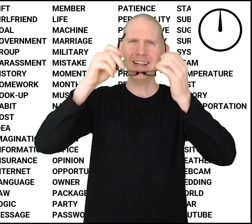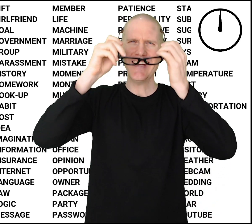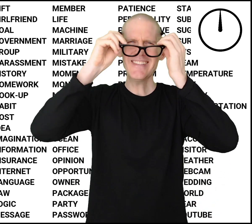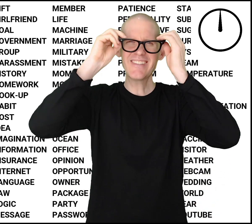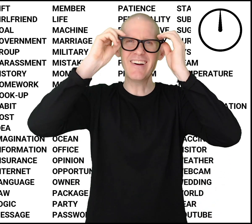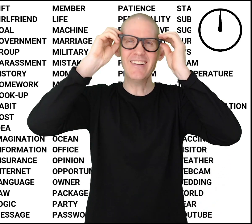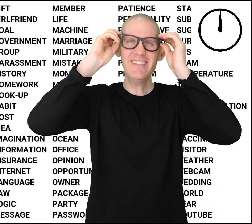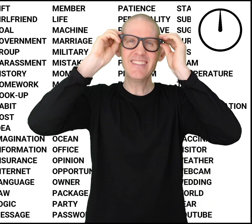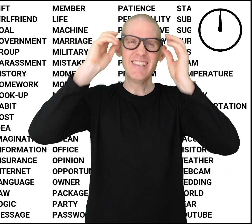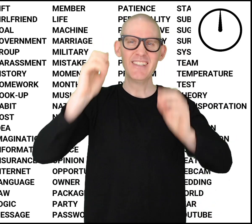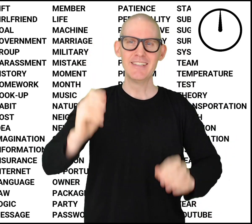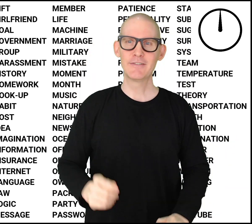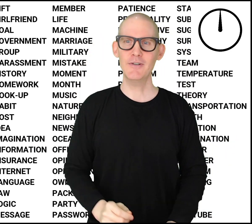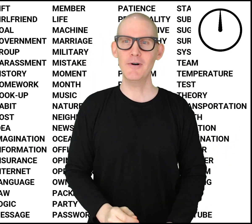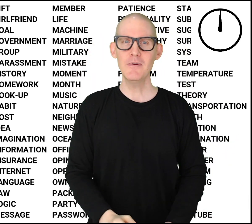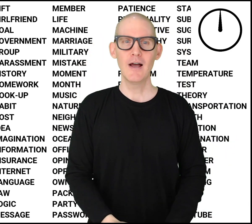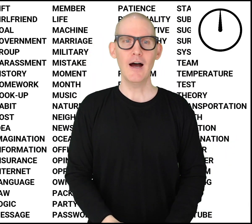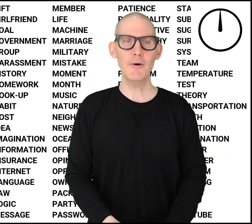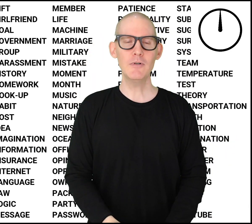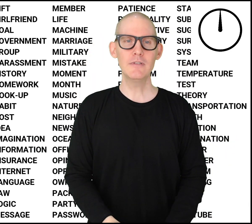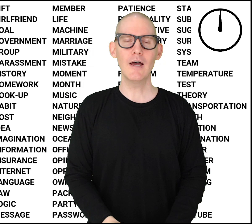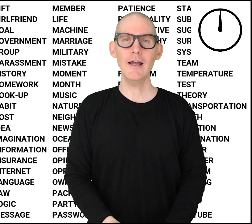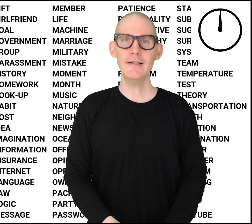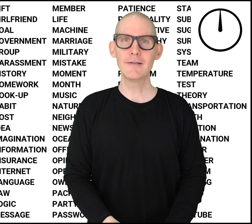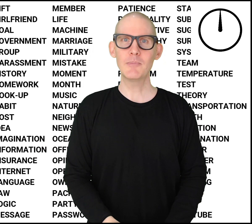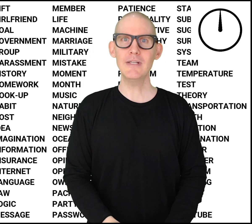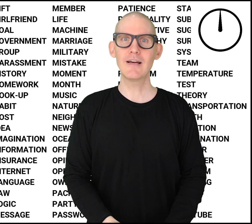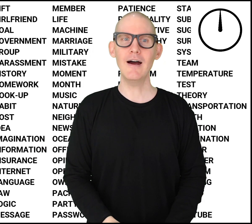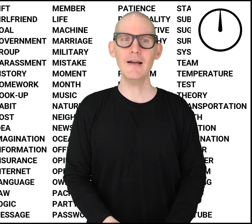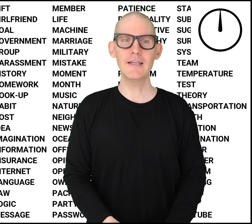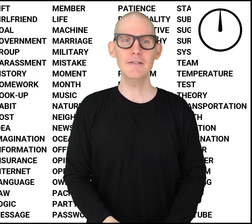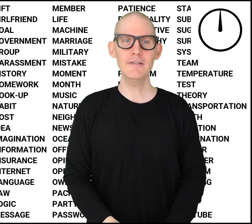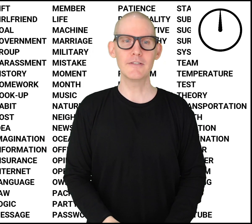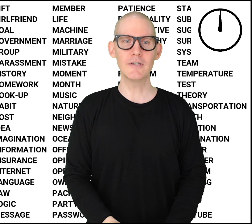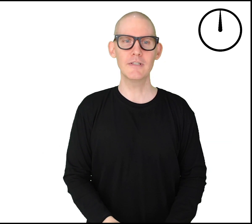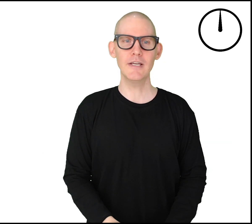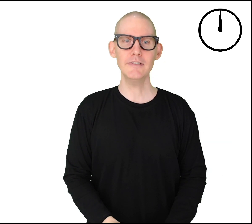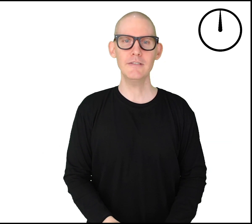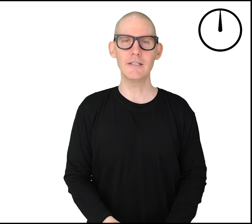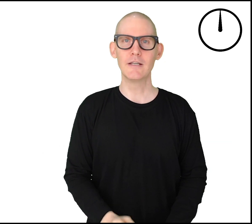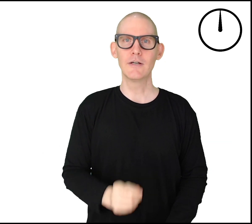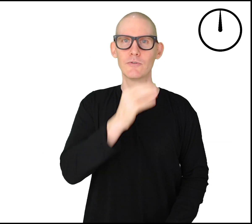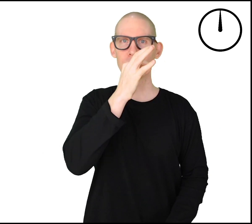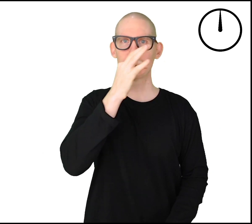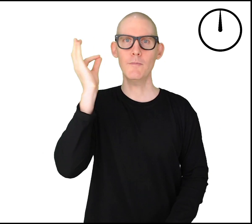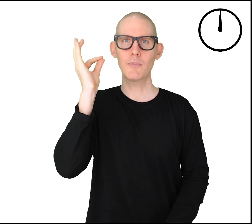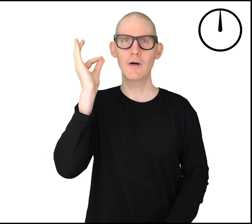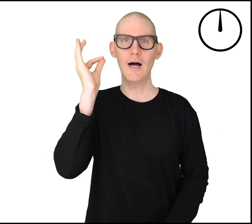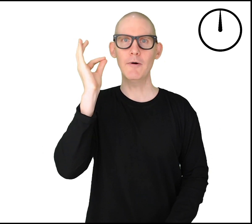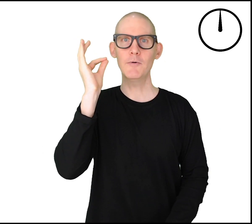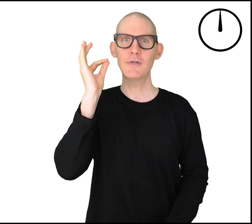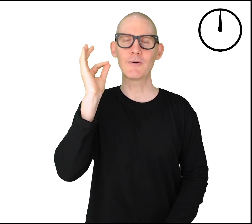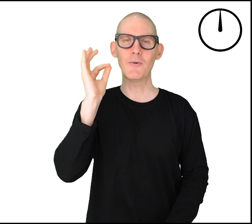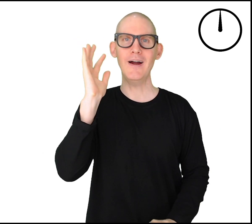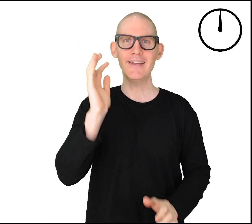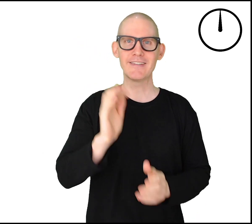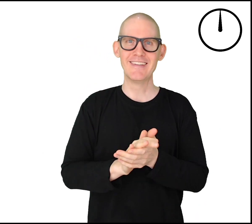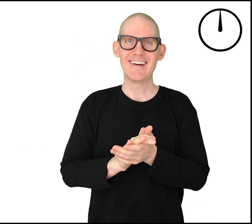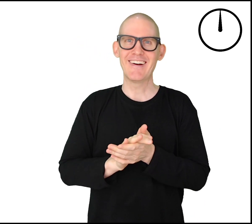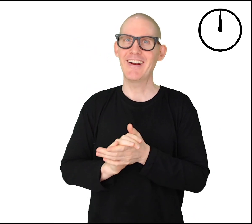glasses on, so I will not be talking during the testing. Zoop! I will be quiet. All right, I'm going to